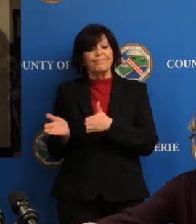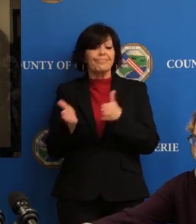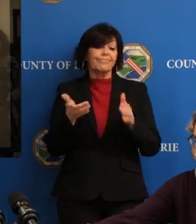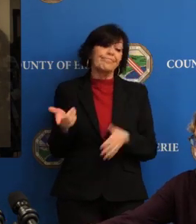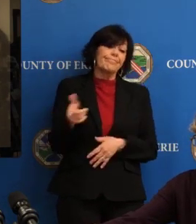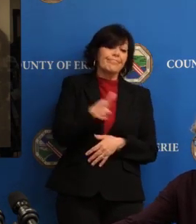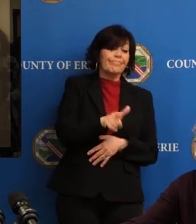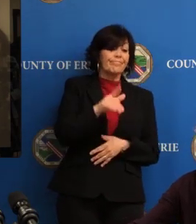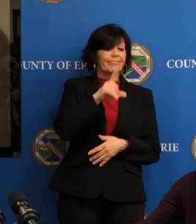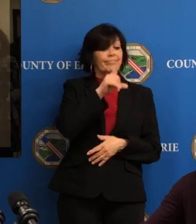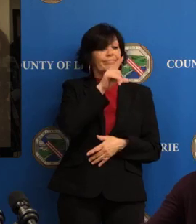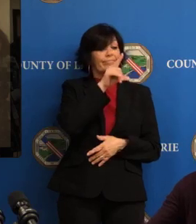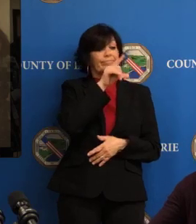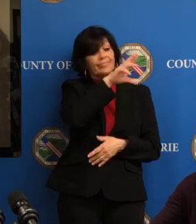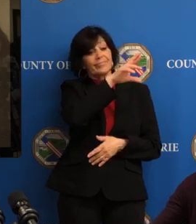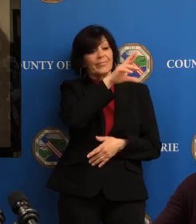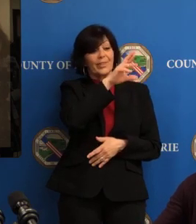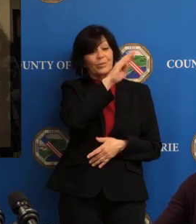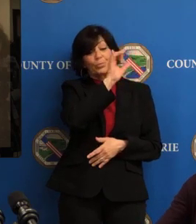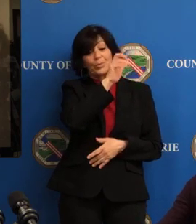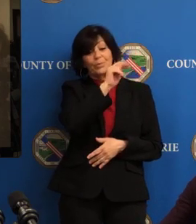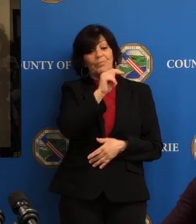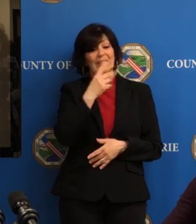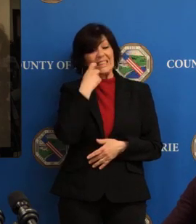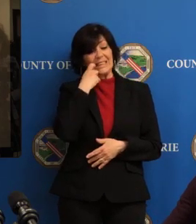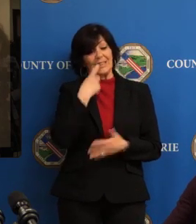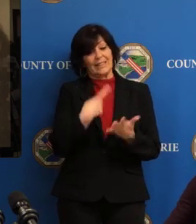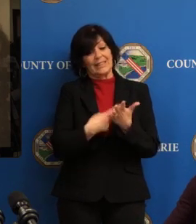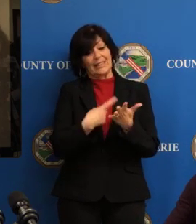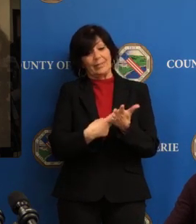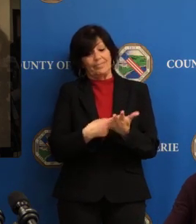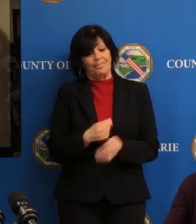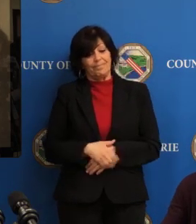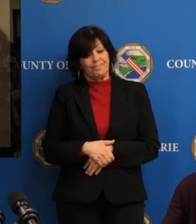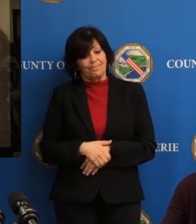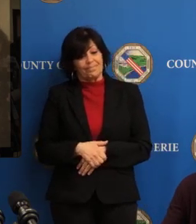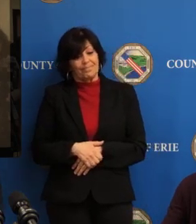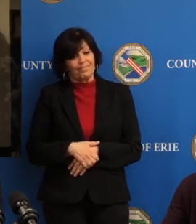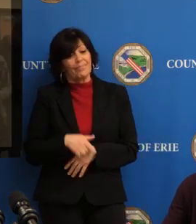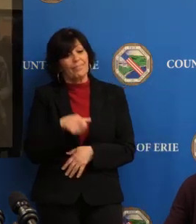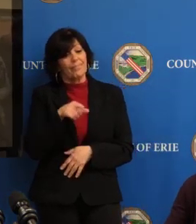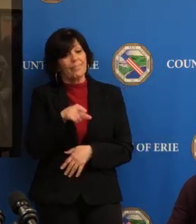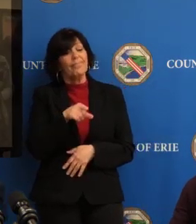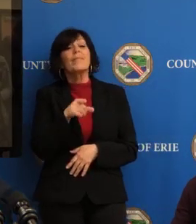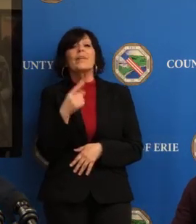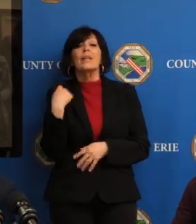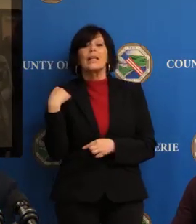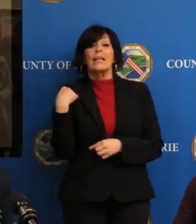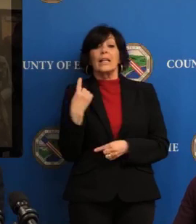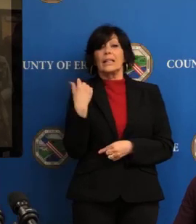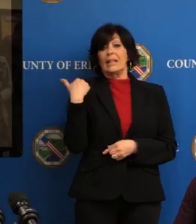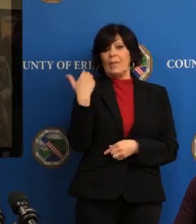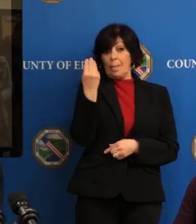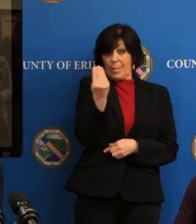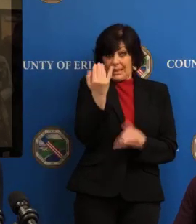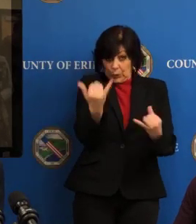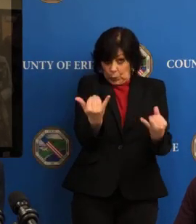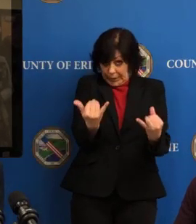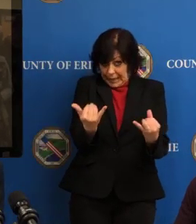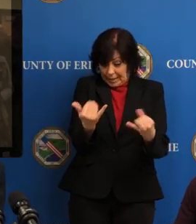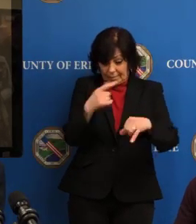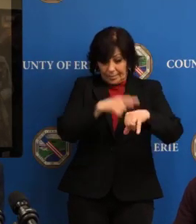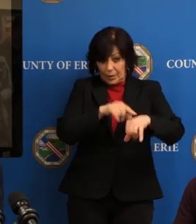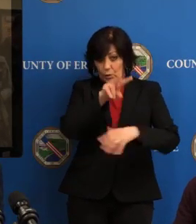doc to talk about some of the most recent testing information. So as of Monday today